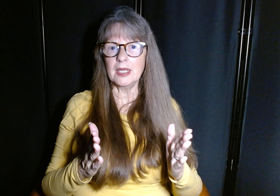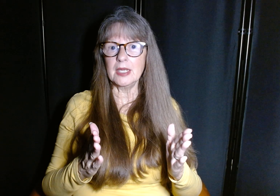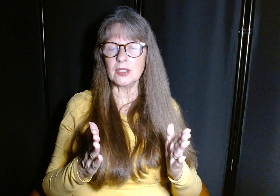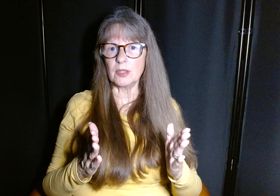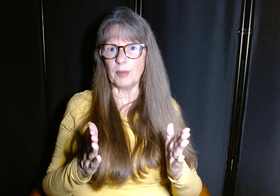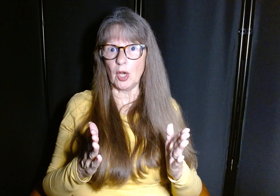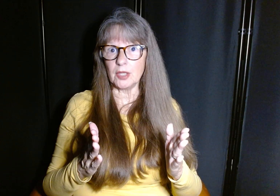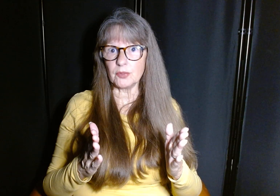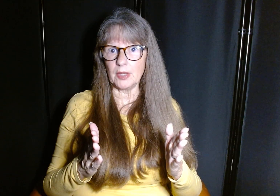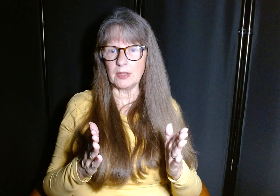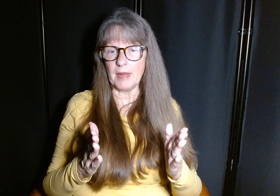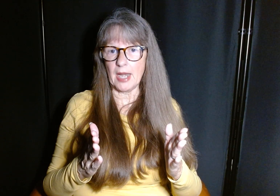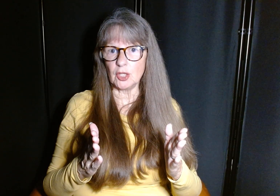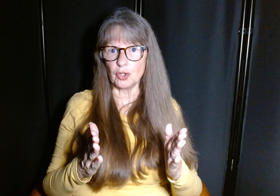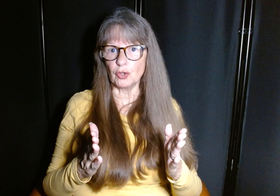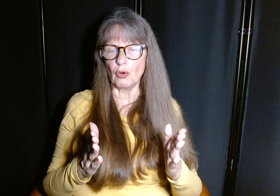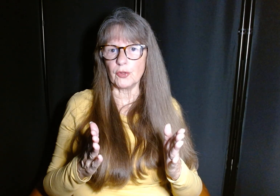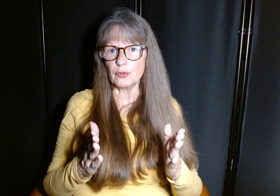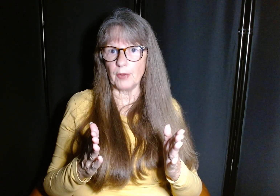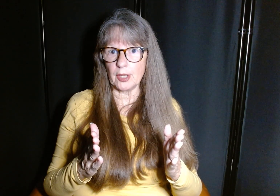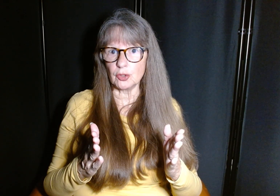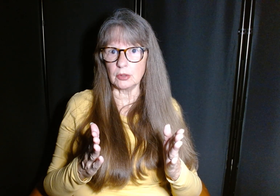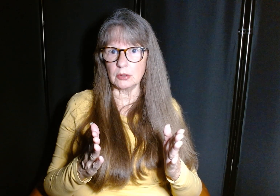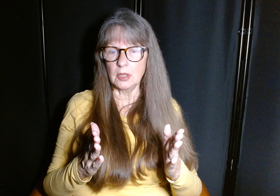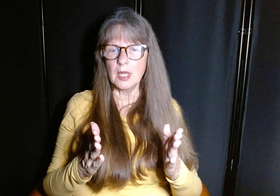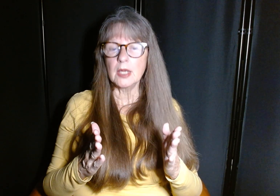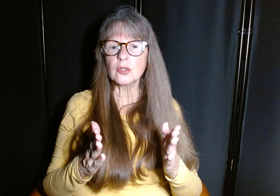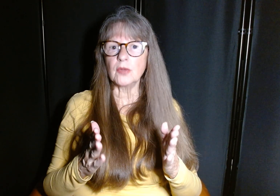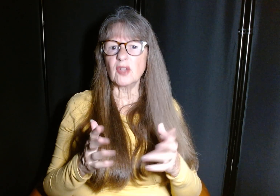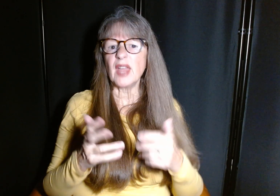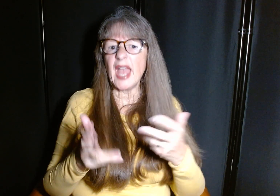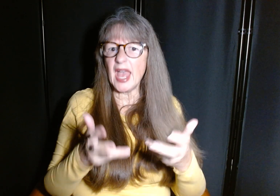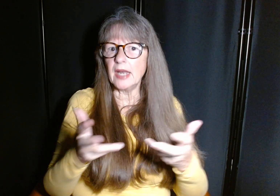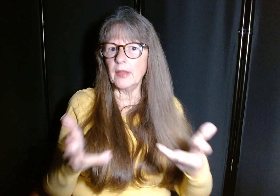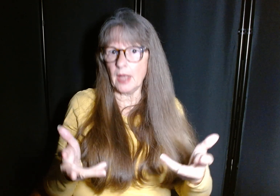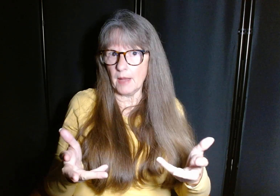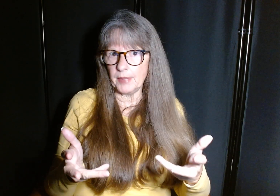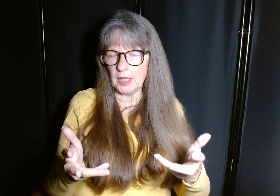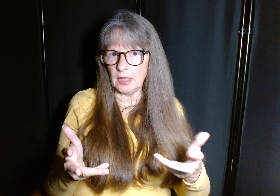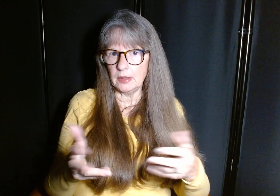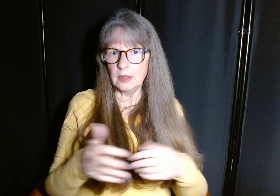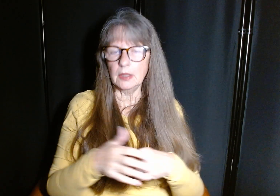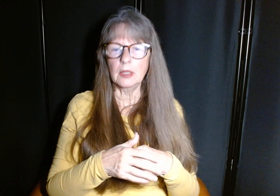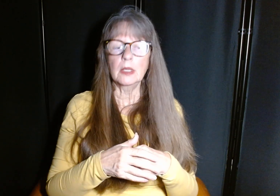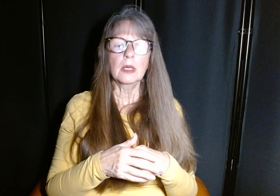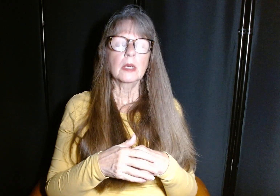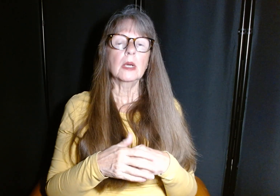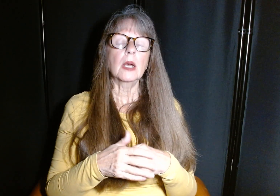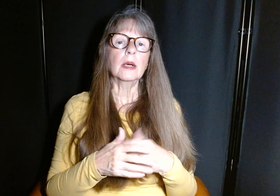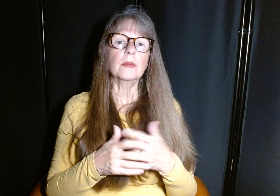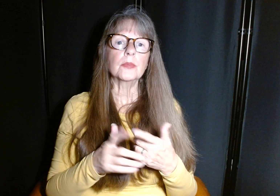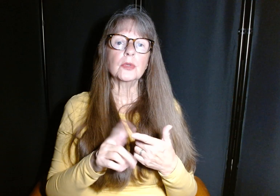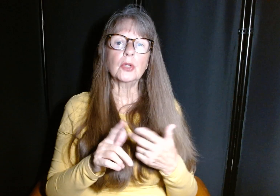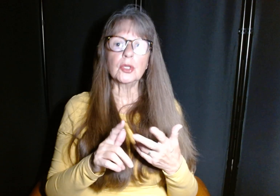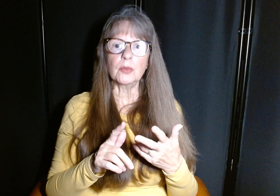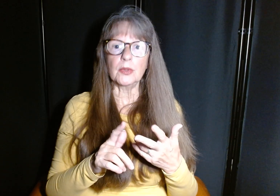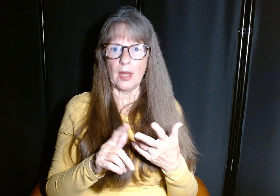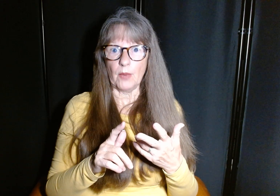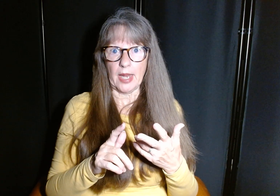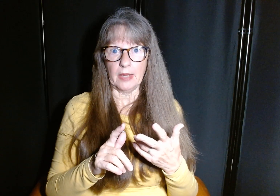is the boss, right? The manager or the director. So they are the head of the company. You could do it that way, the